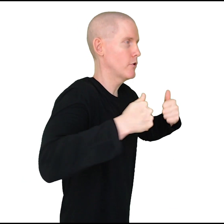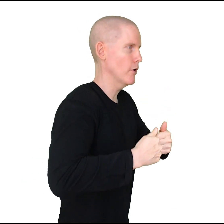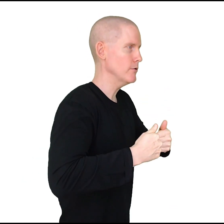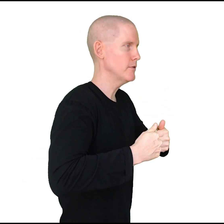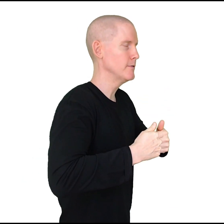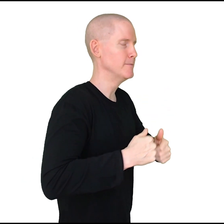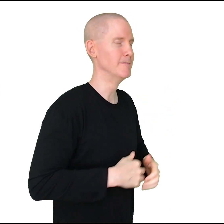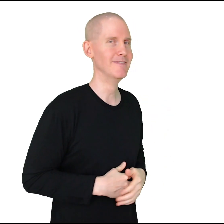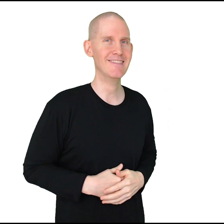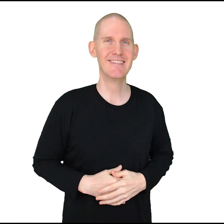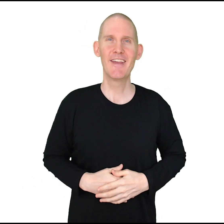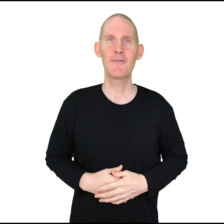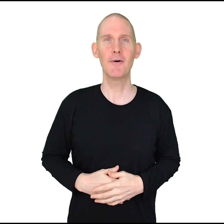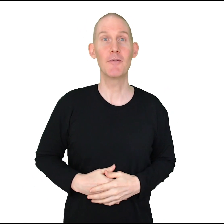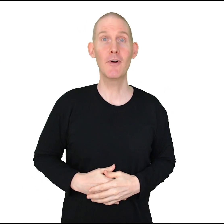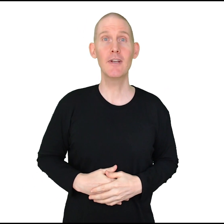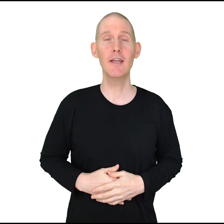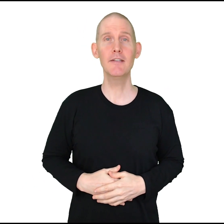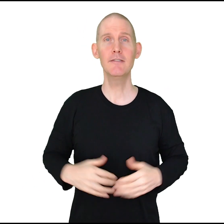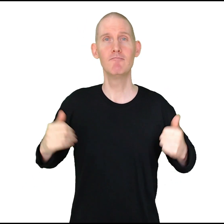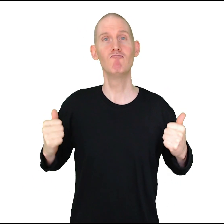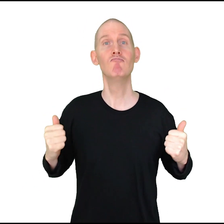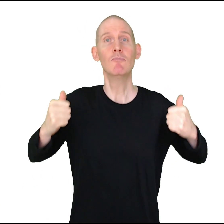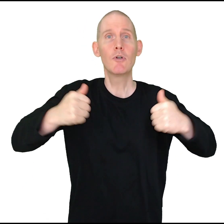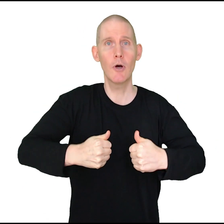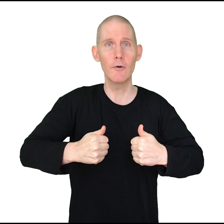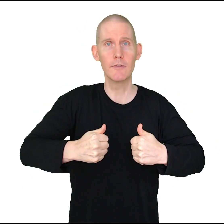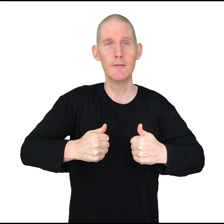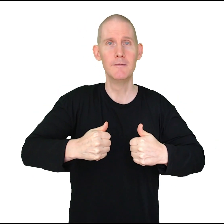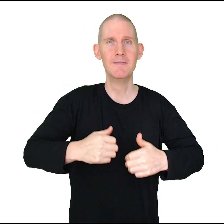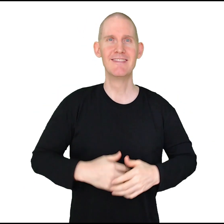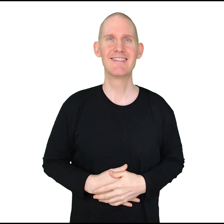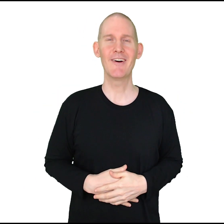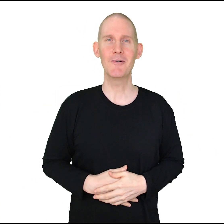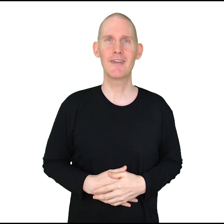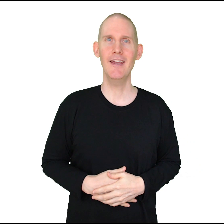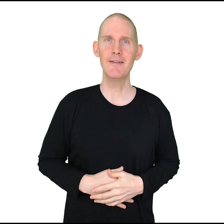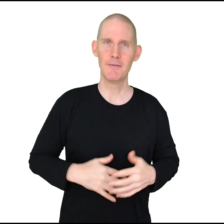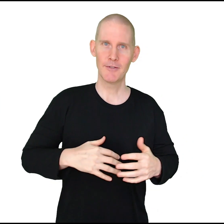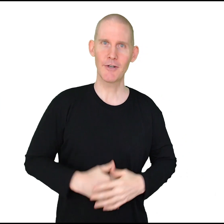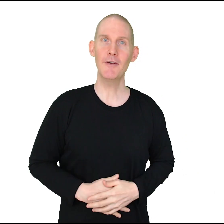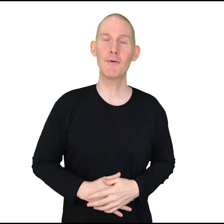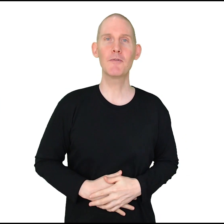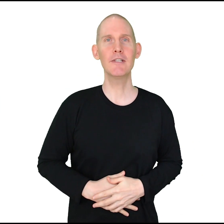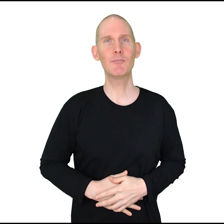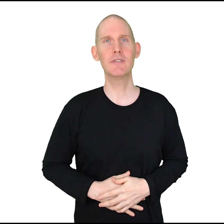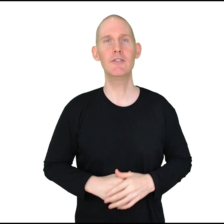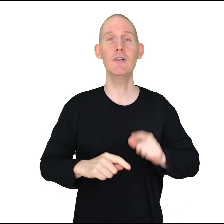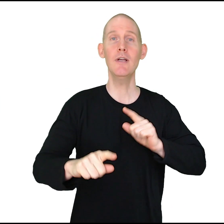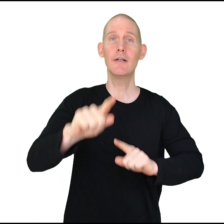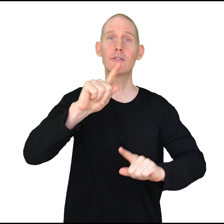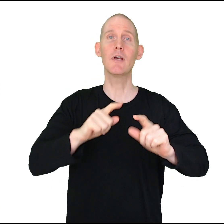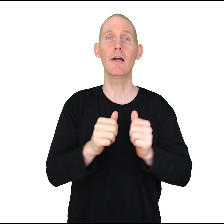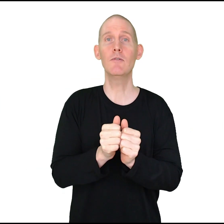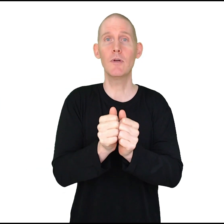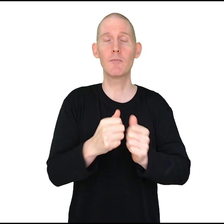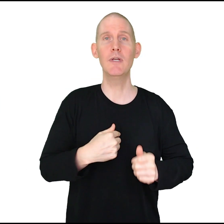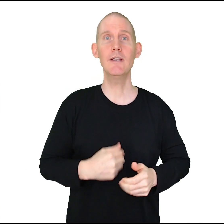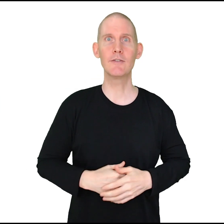coat. From the front again, coat. Okay, starting from the rest position, sign with me. Let's do it